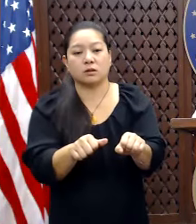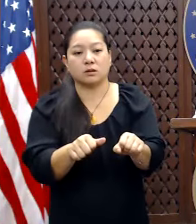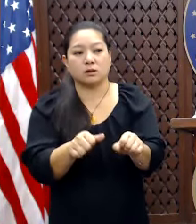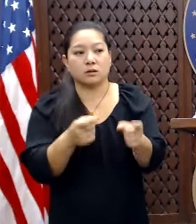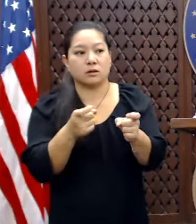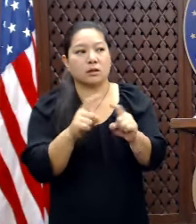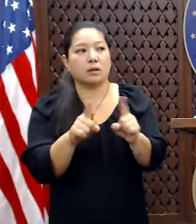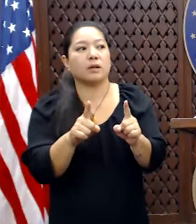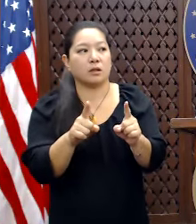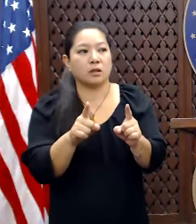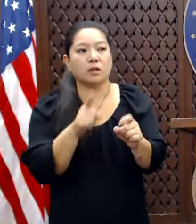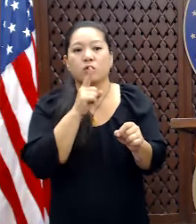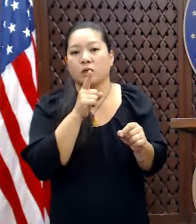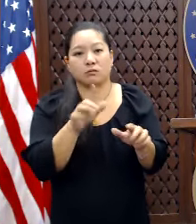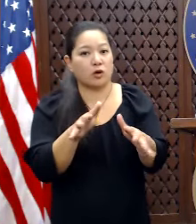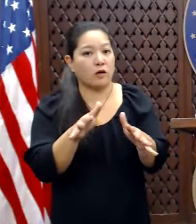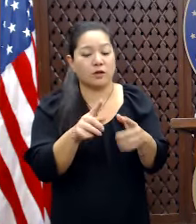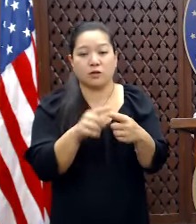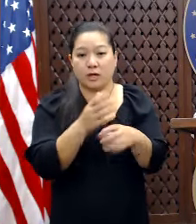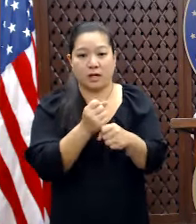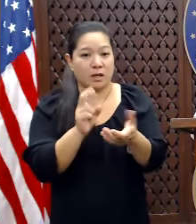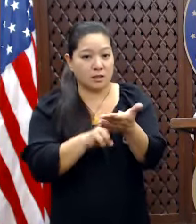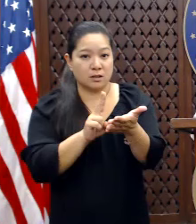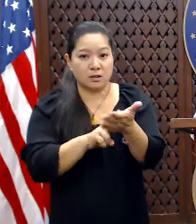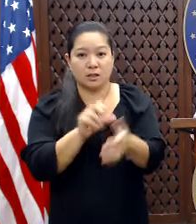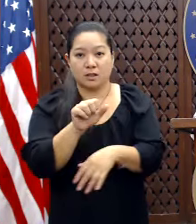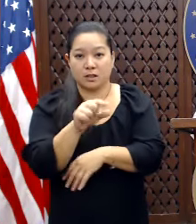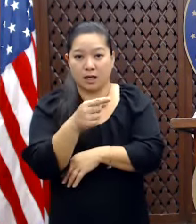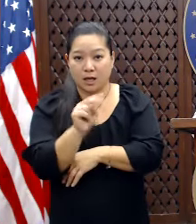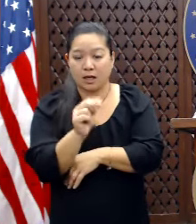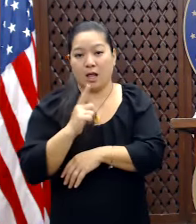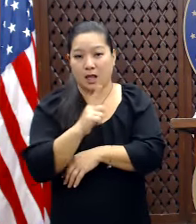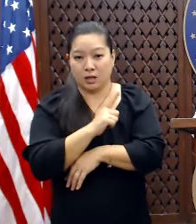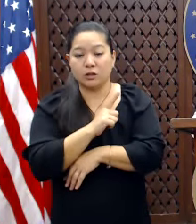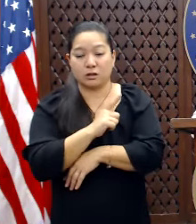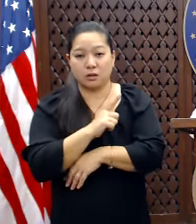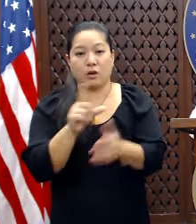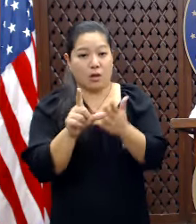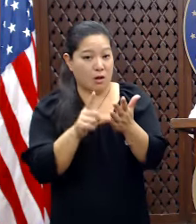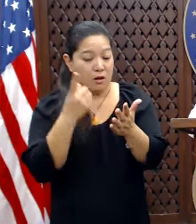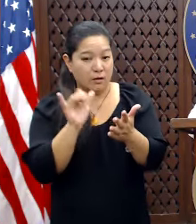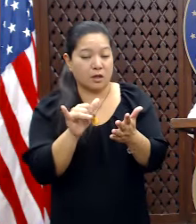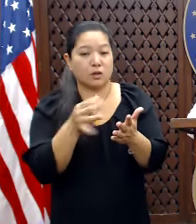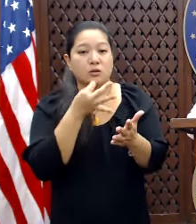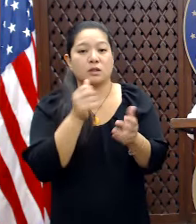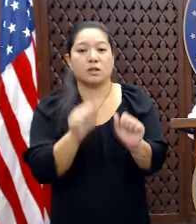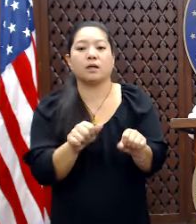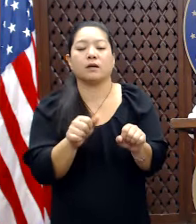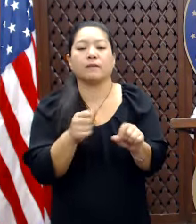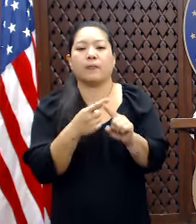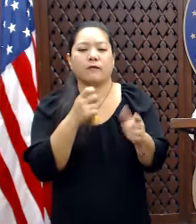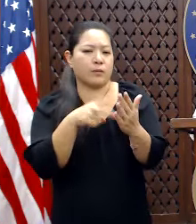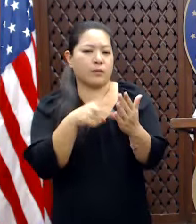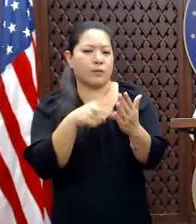So he's really anxious to also sign the piece of legislation. And just from